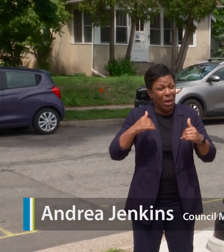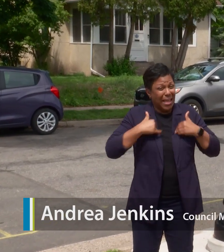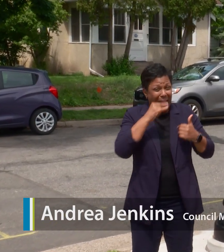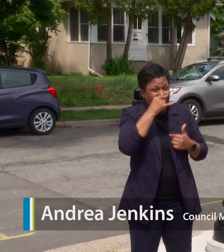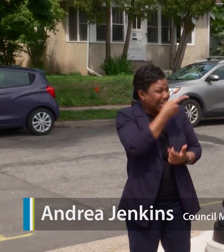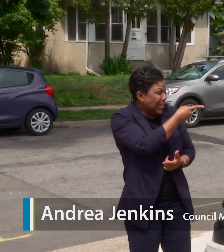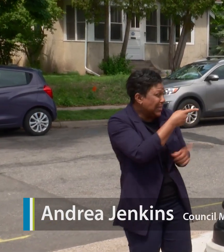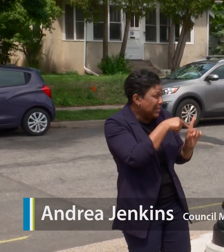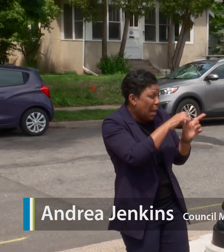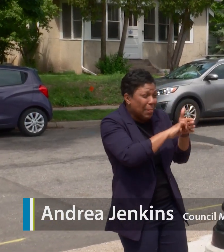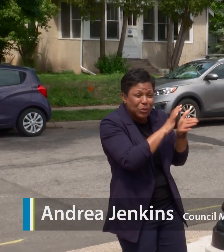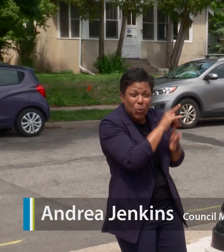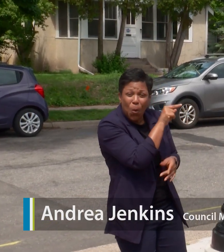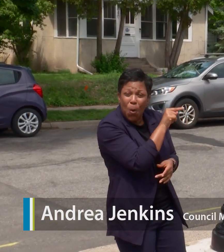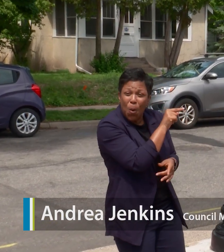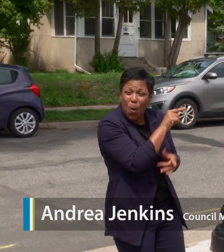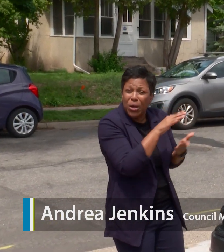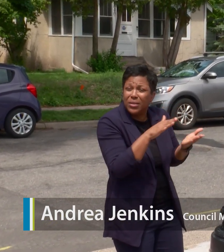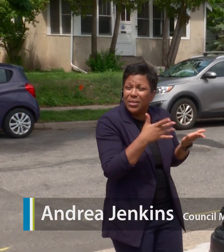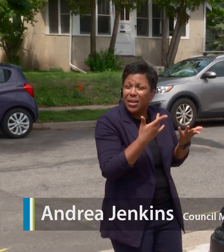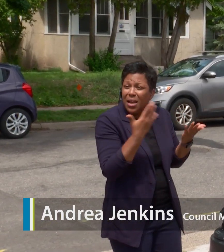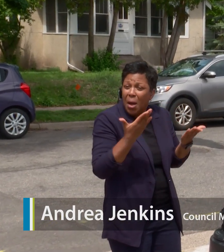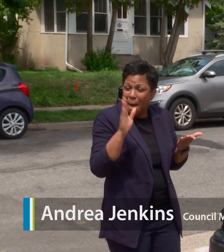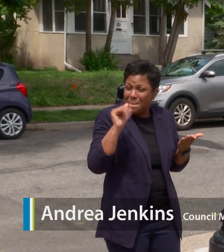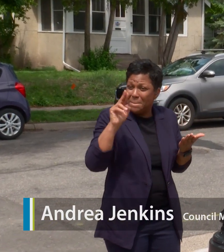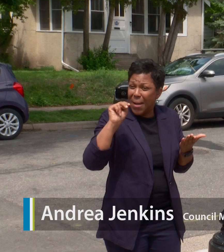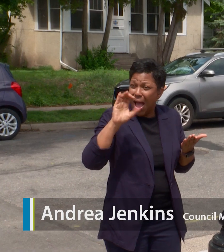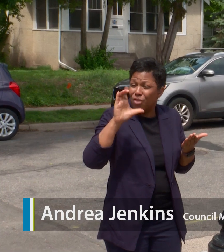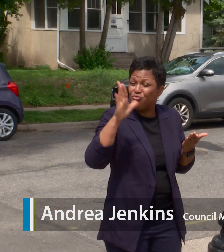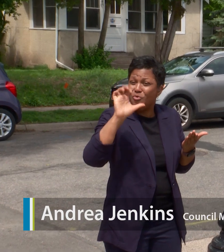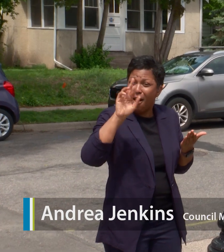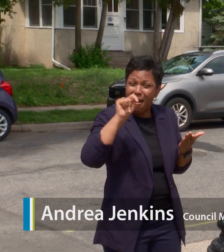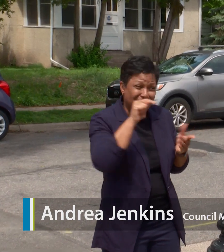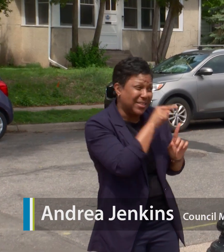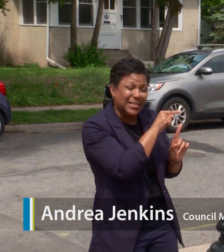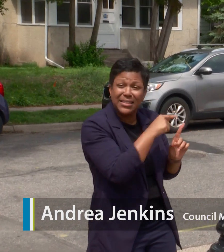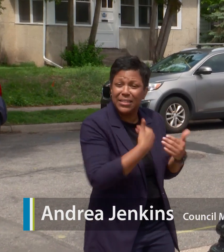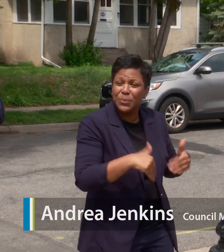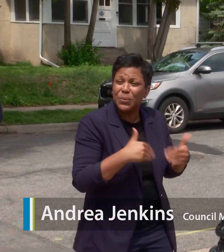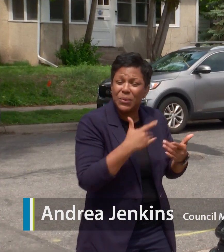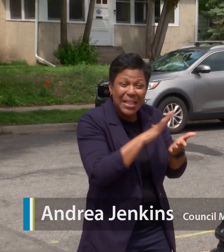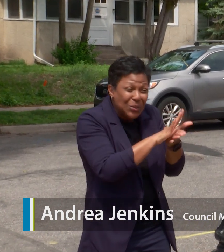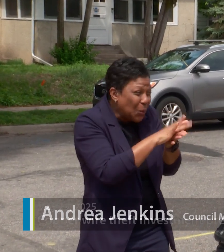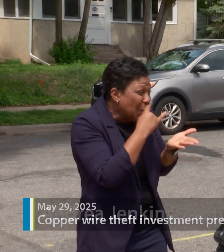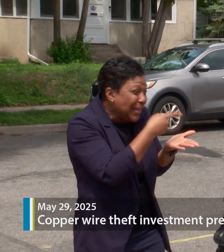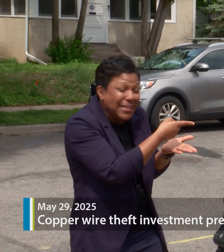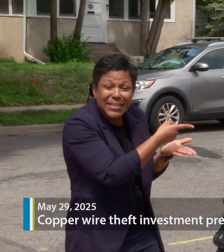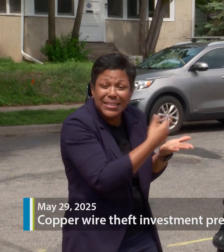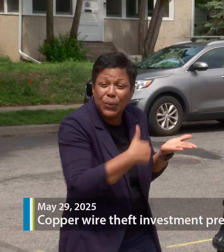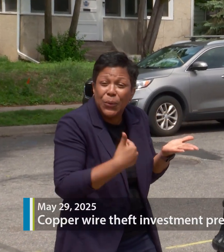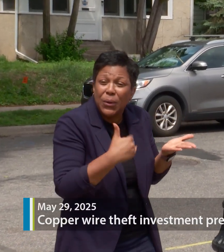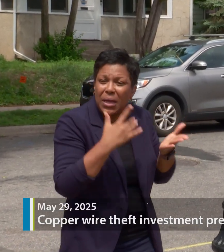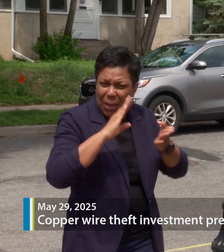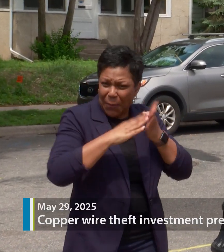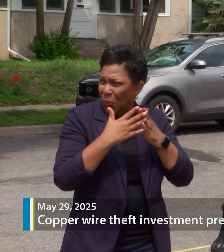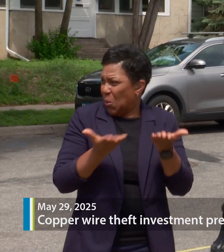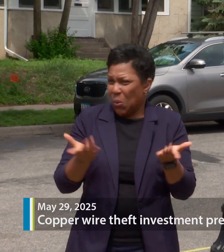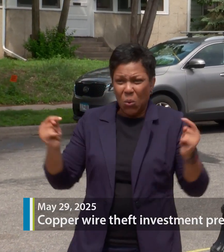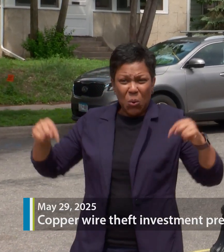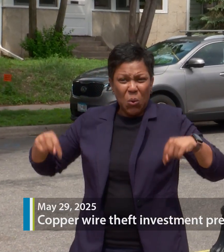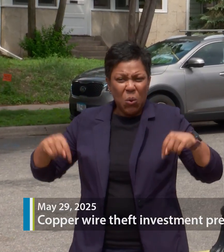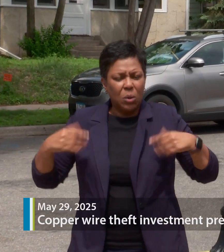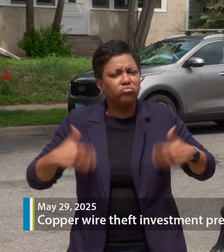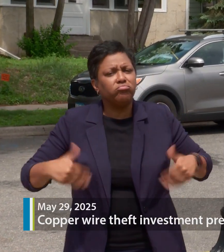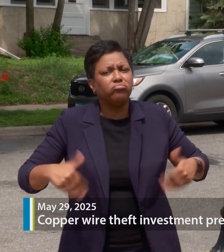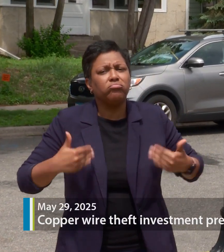Bancroft Elementary and for the neighborhood, the community. We're going to, go into our contingency fund to make